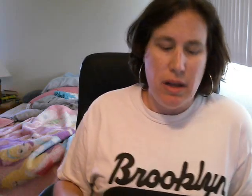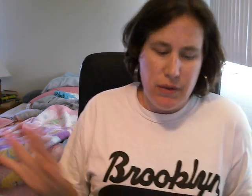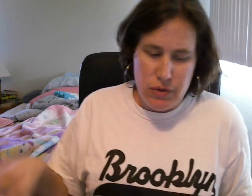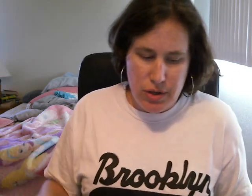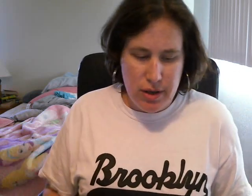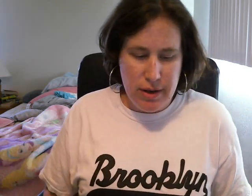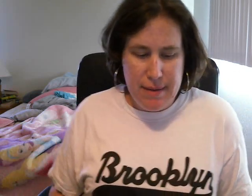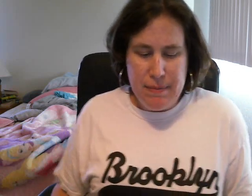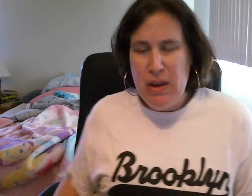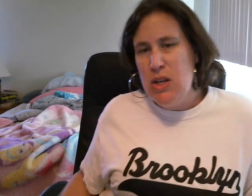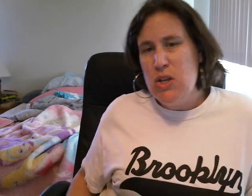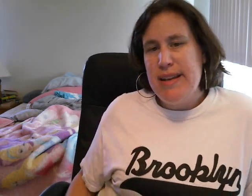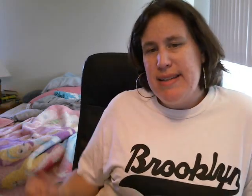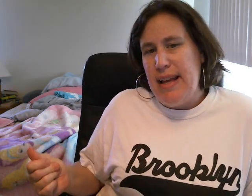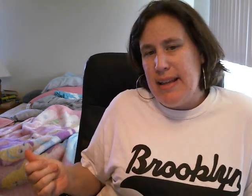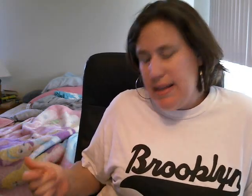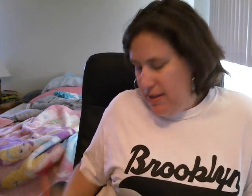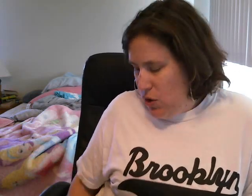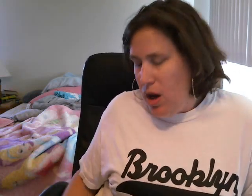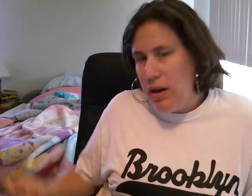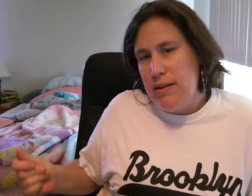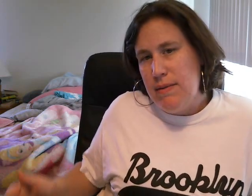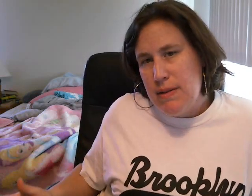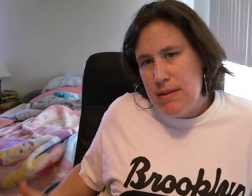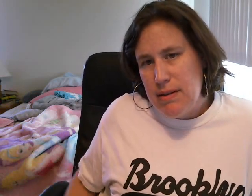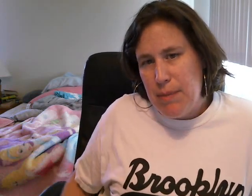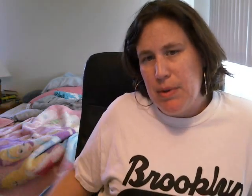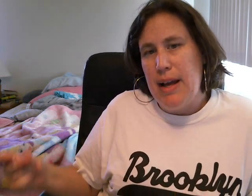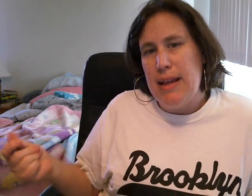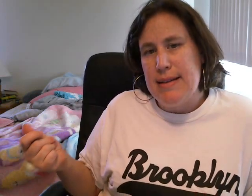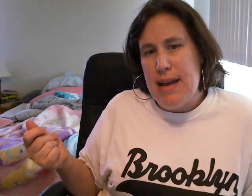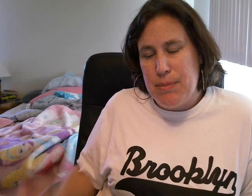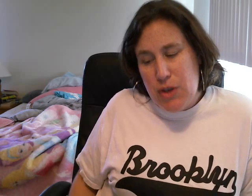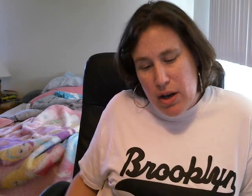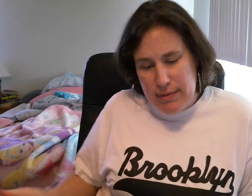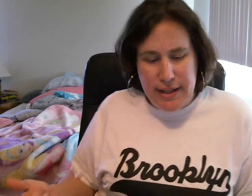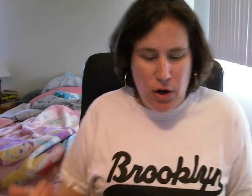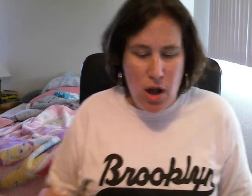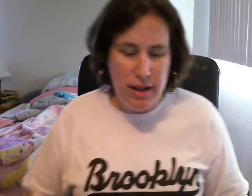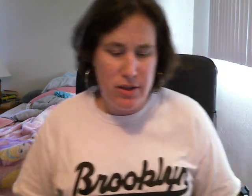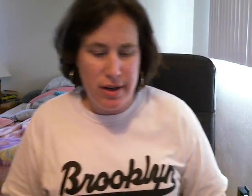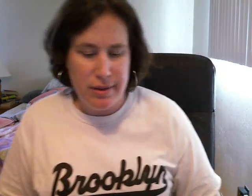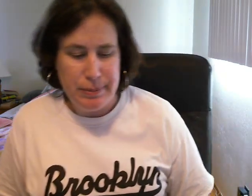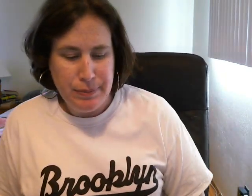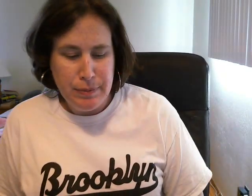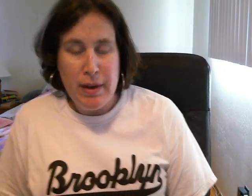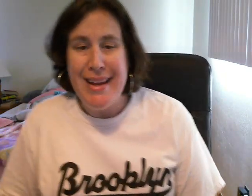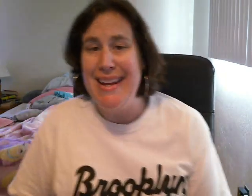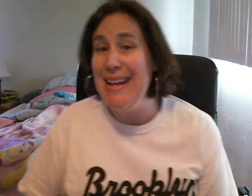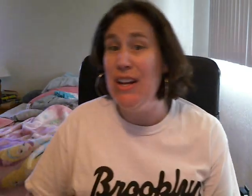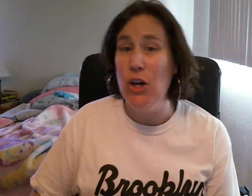All of those are dog. Okay? Usually I see it like this. Dog. Tap your leg and then snap. Dog. Like you're calling the dog. Eagle.